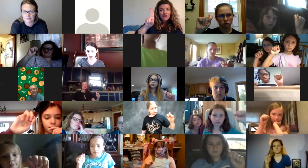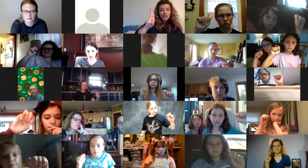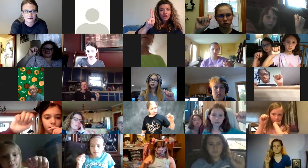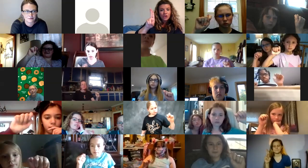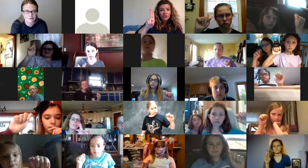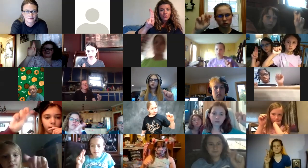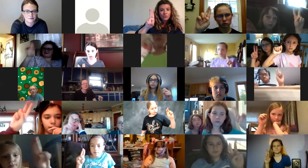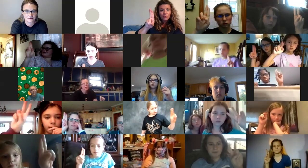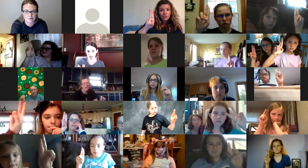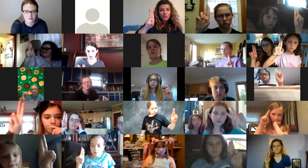U,